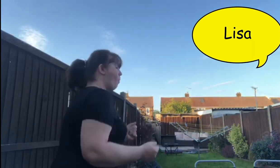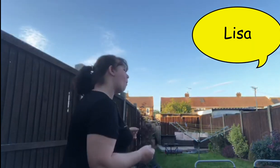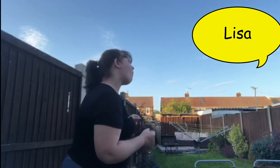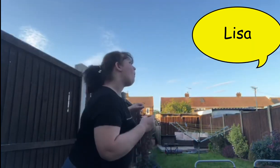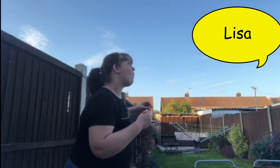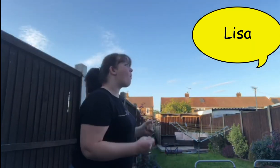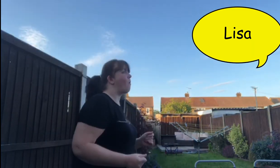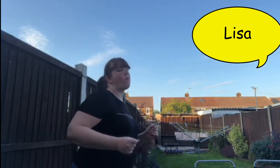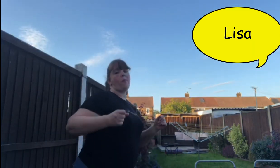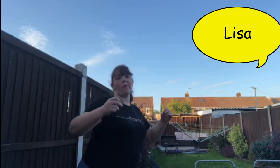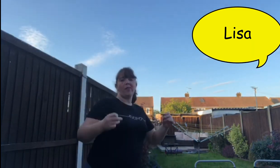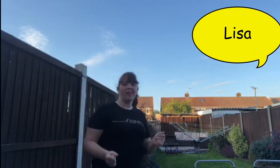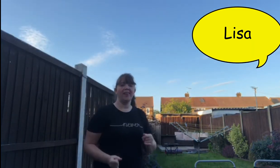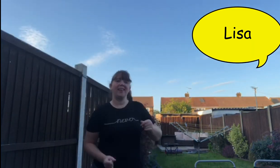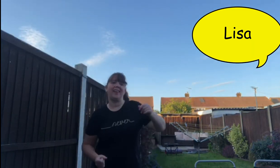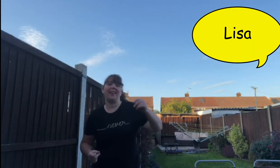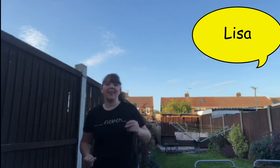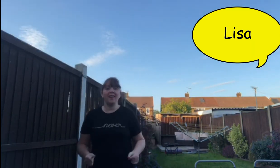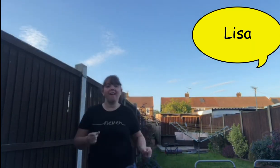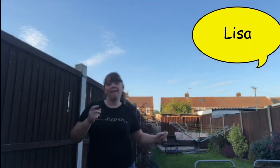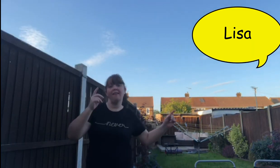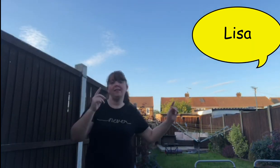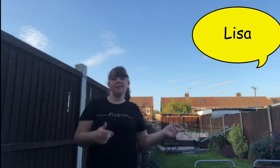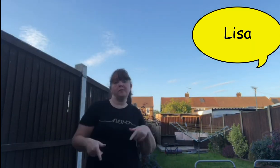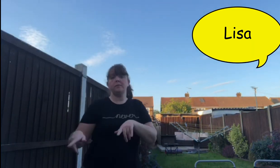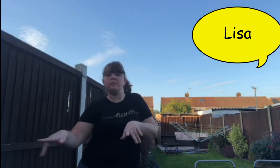Sunshine, she's here, you can take a break